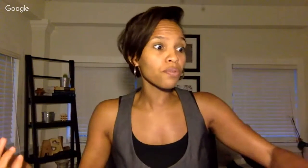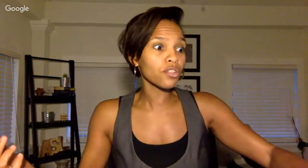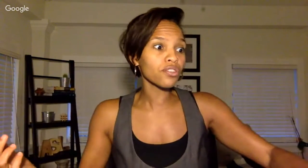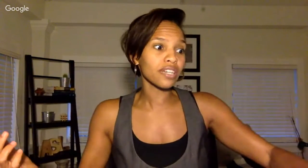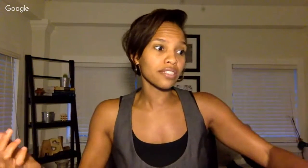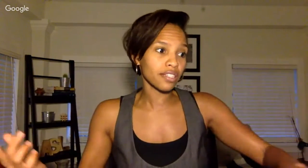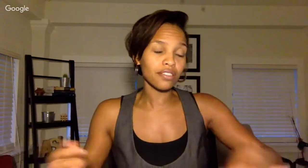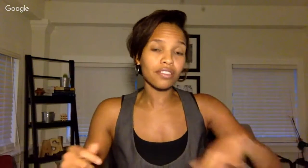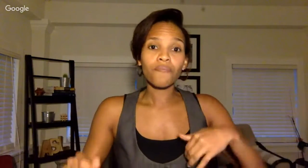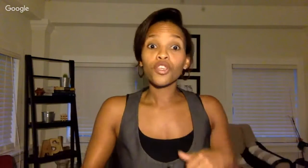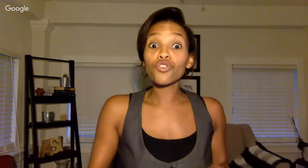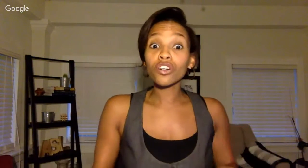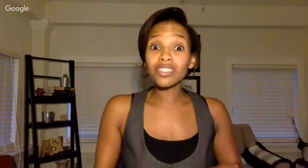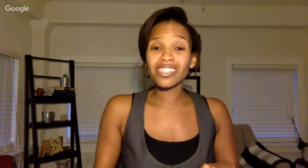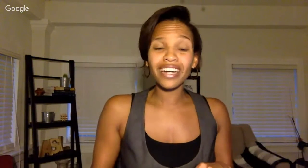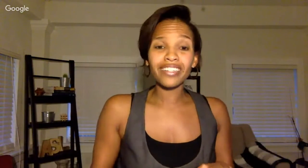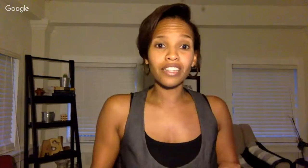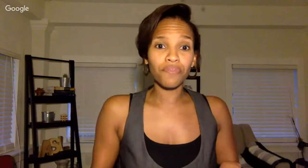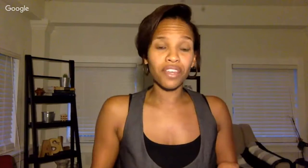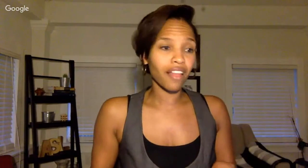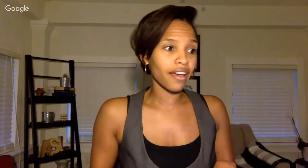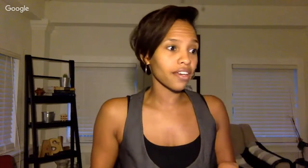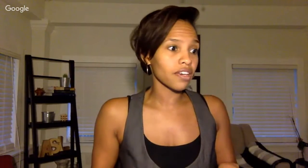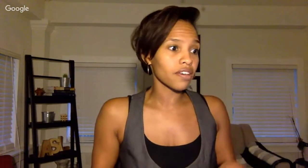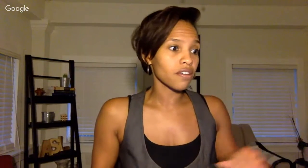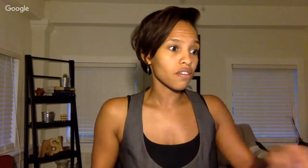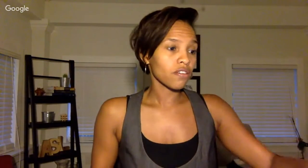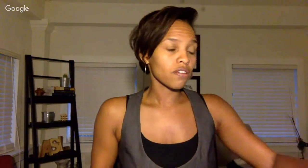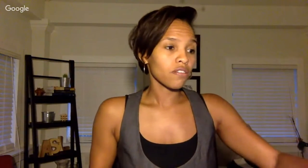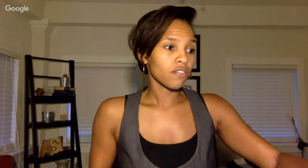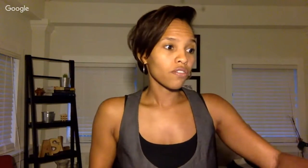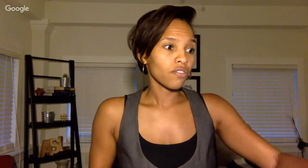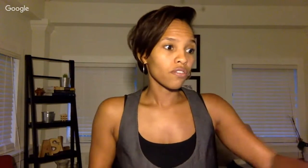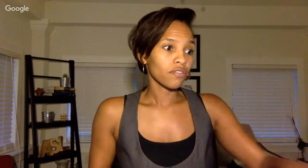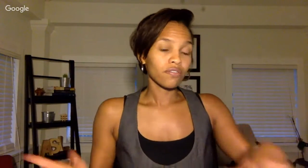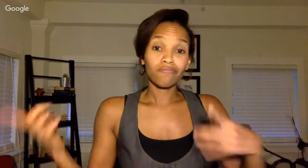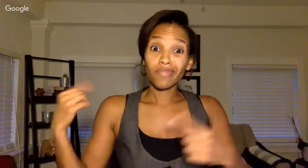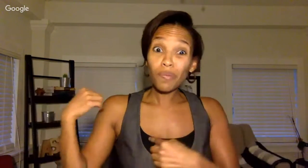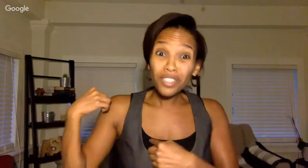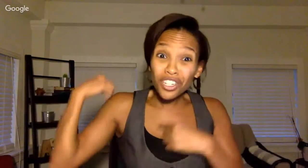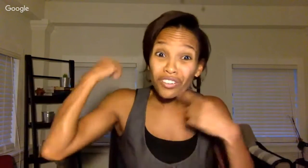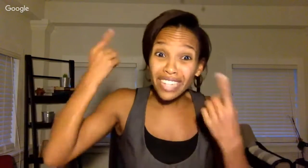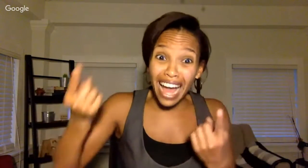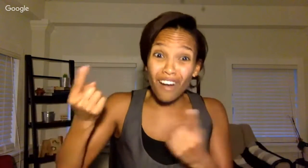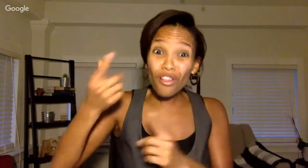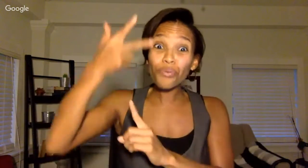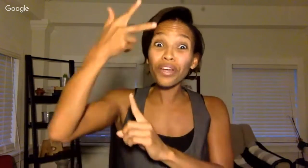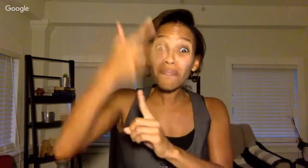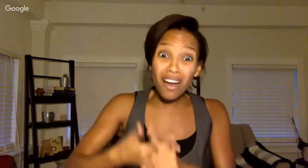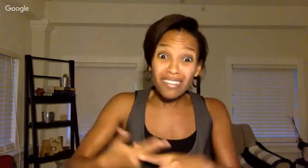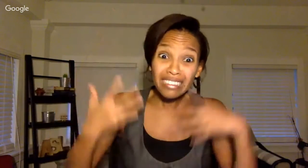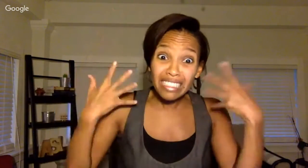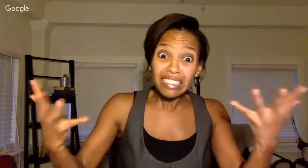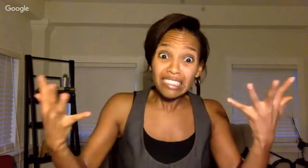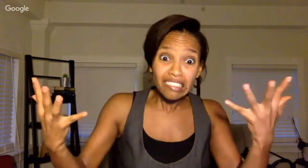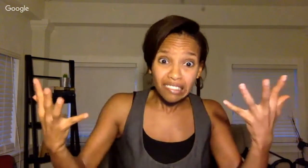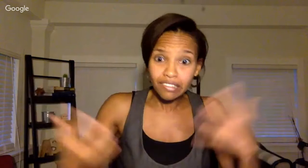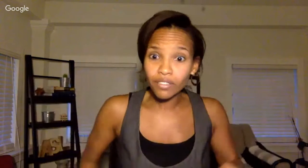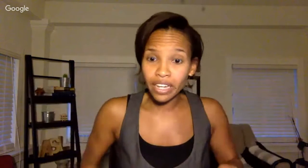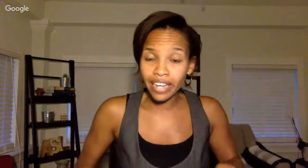little sentence. You could sign something like, up until now, 3 months. Okay, that